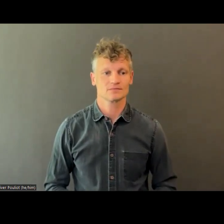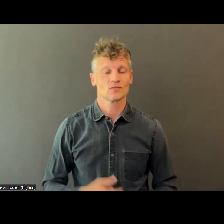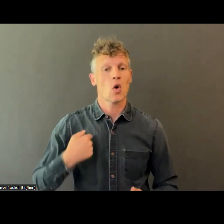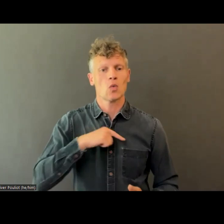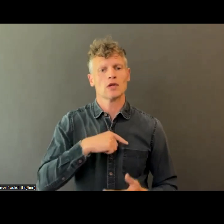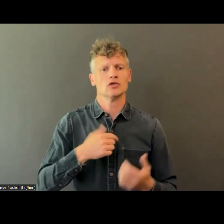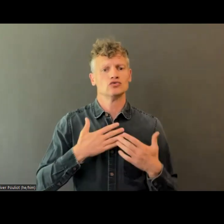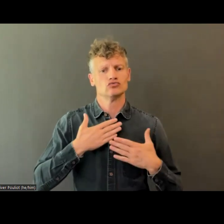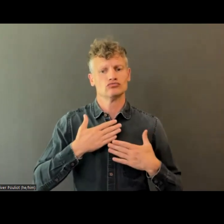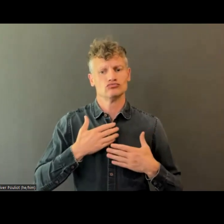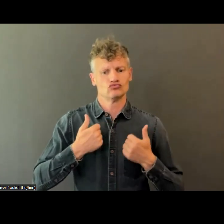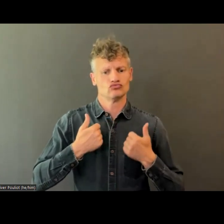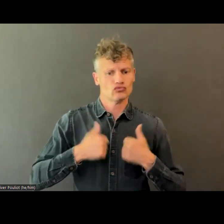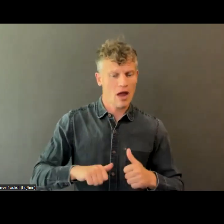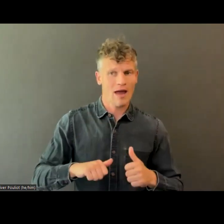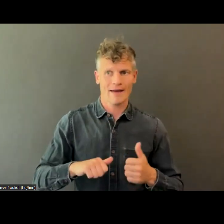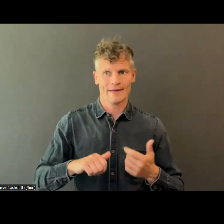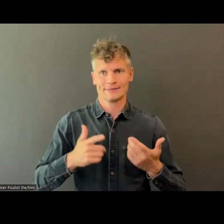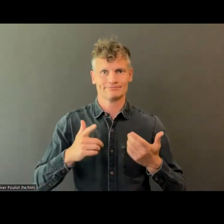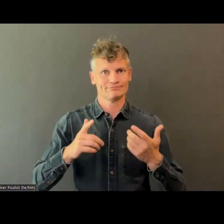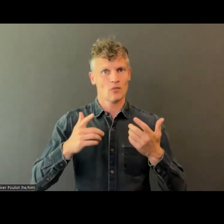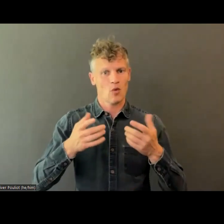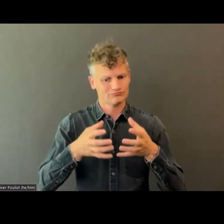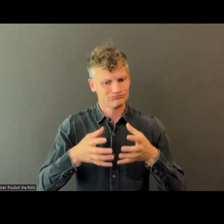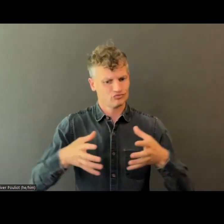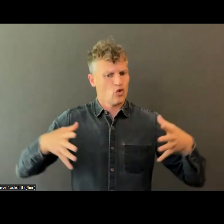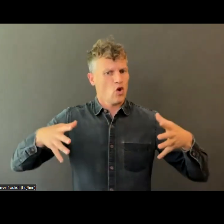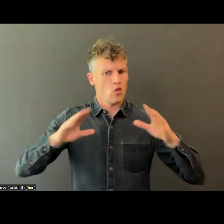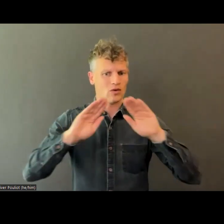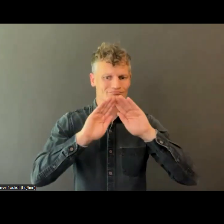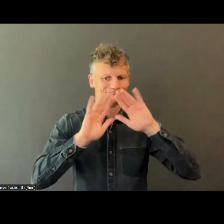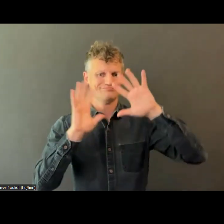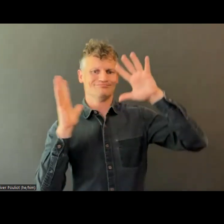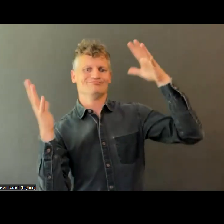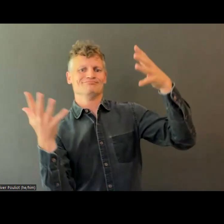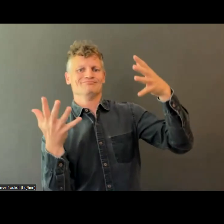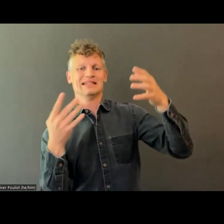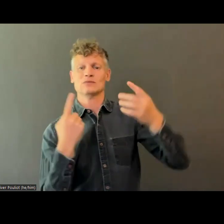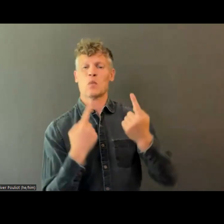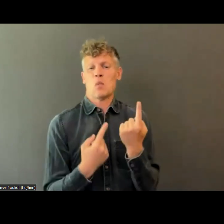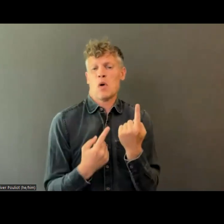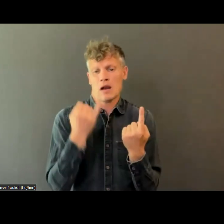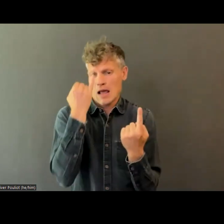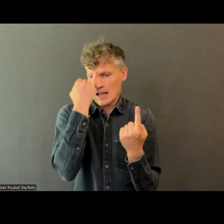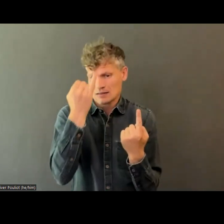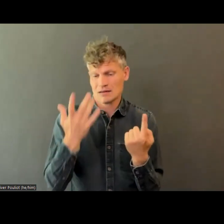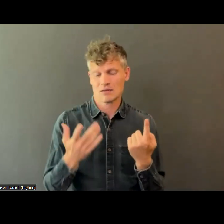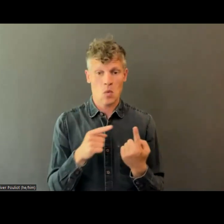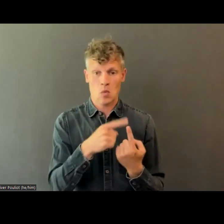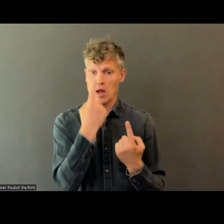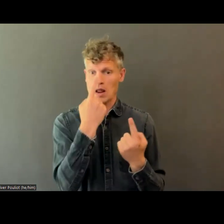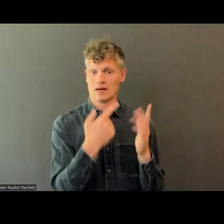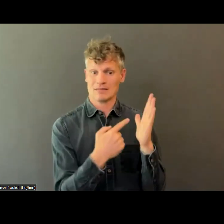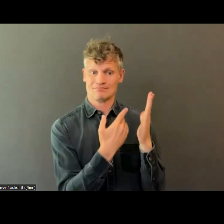channels, buying channels, that we make available, including how we can do this at pace. Many times the speed